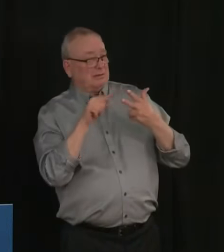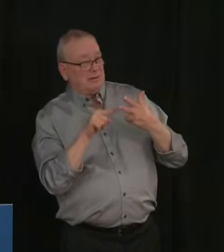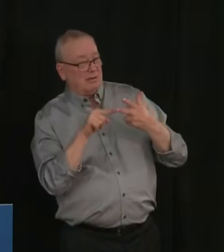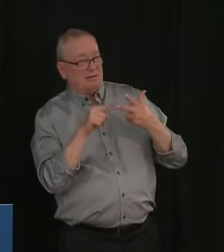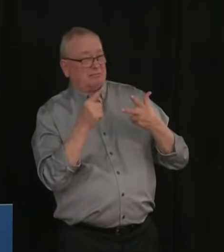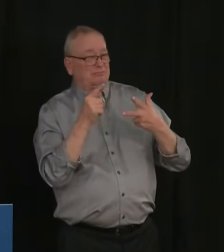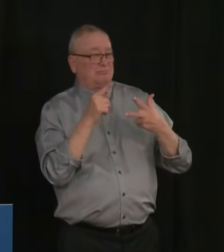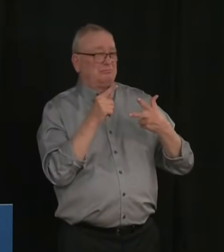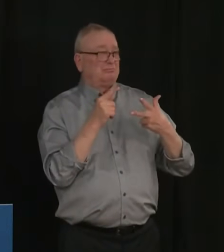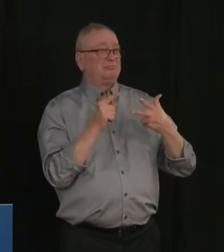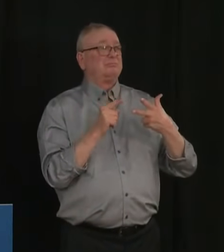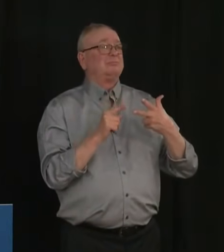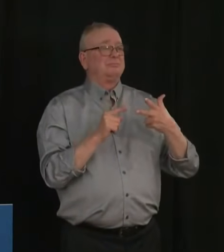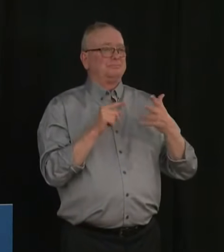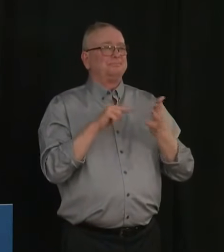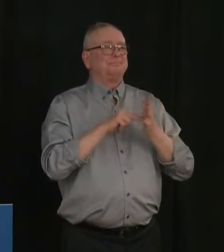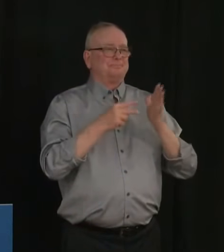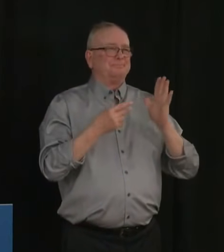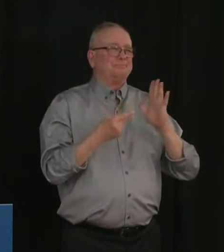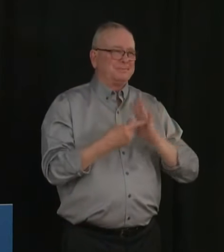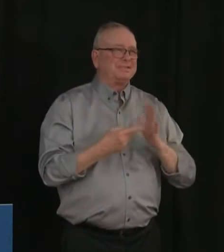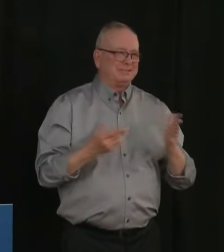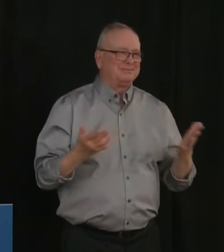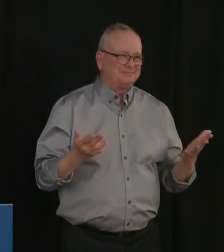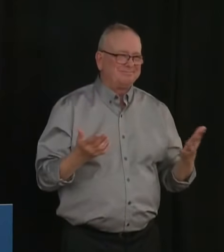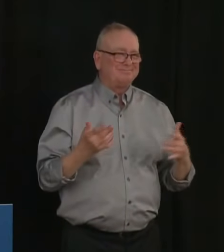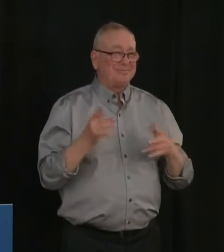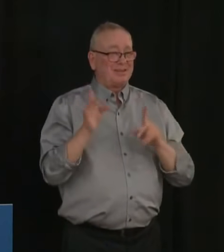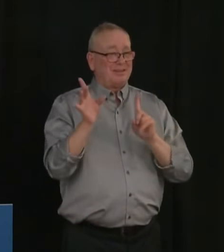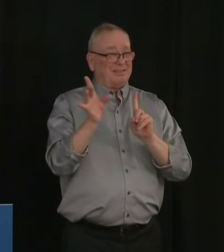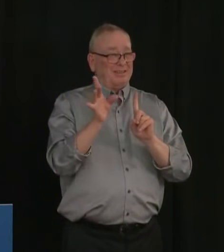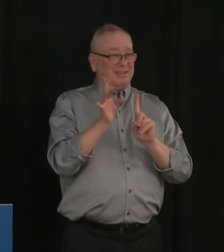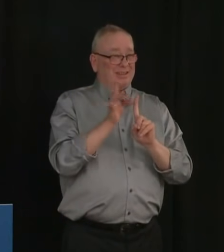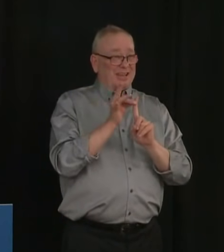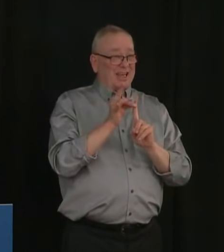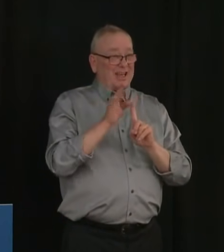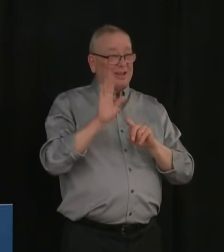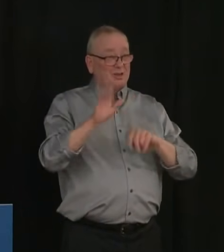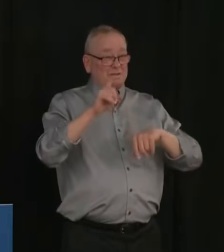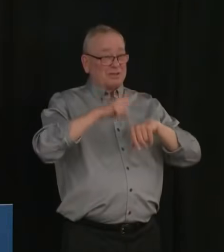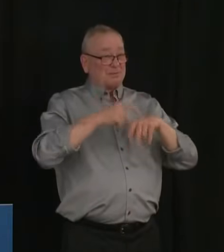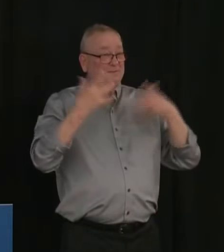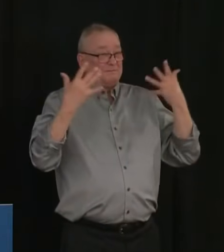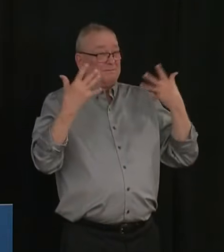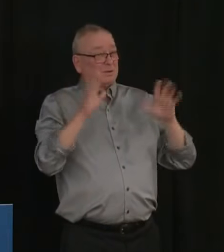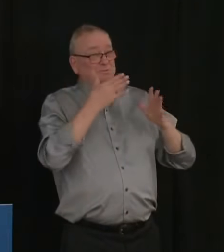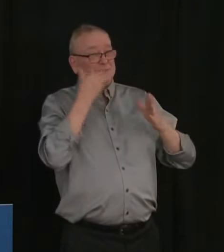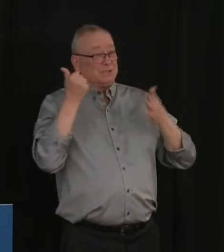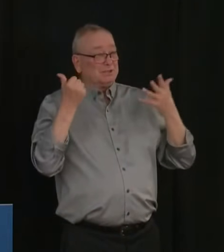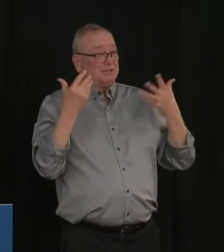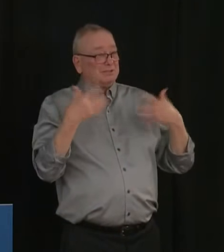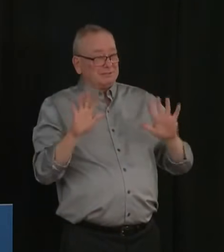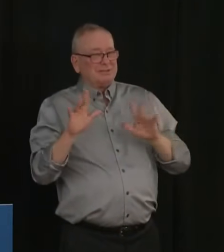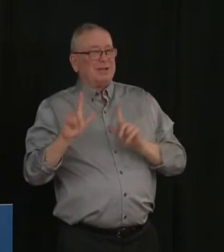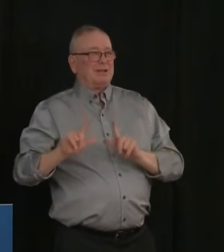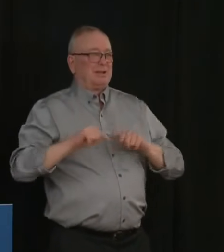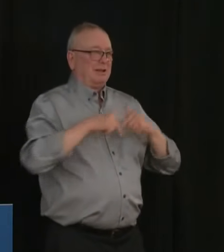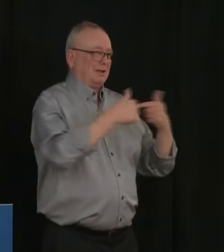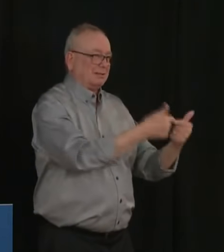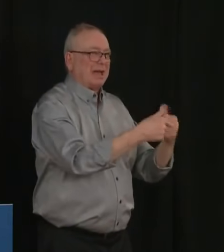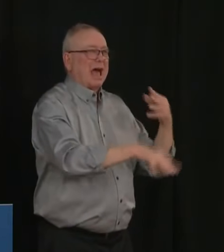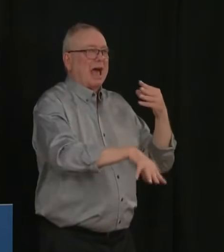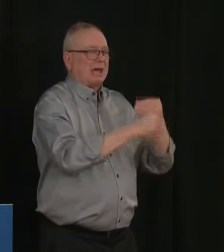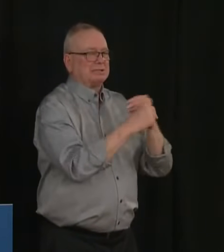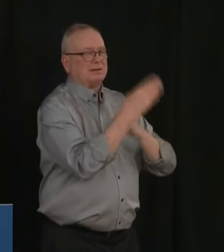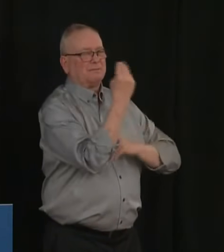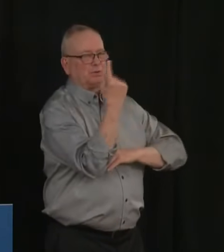will continue to consider household contacts to be continuously exposed during the infectious period if a case remains in the